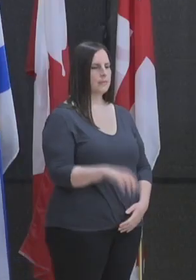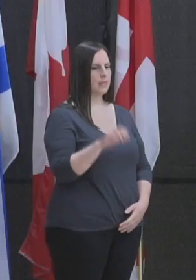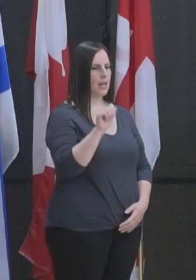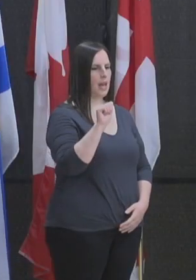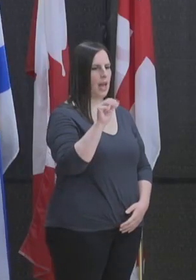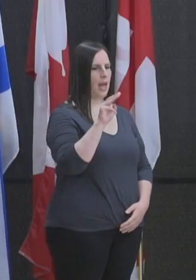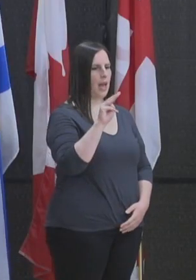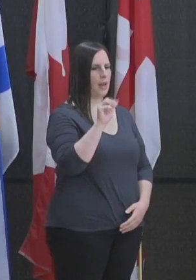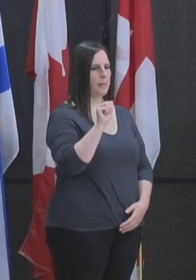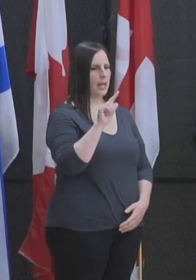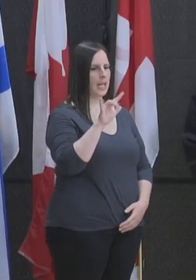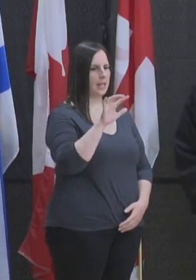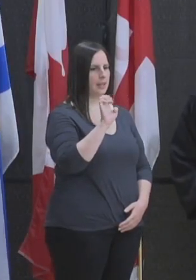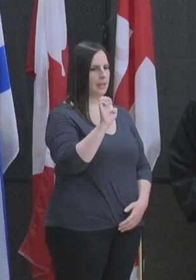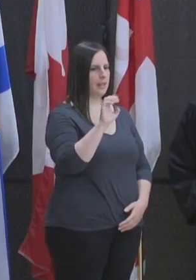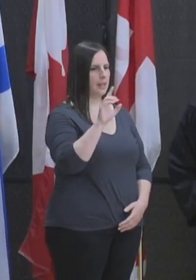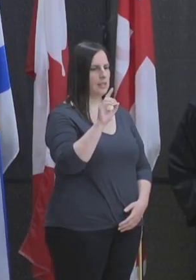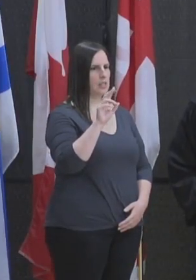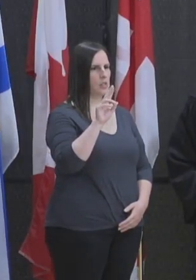Amalie Duguay.